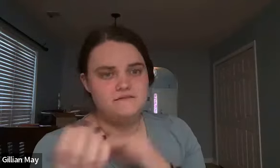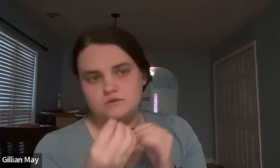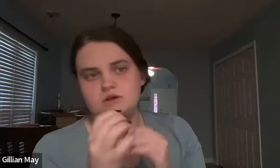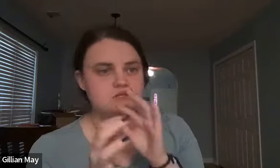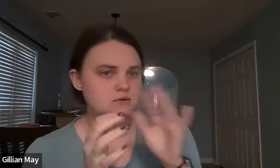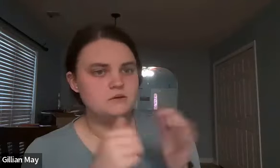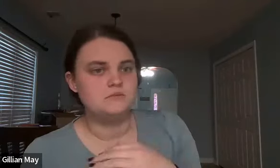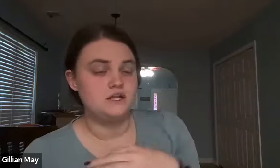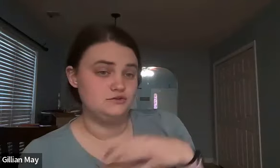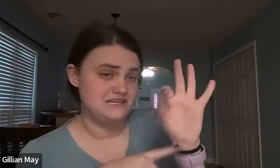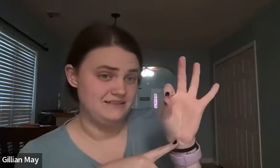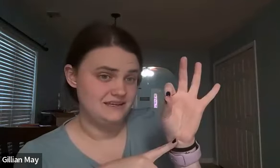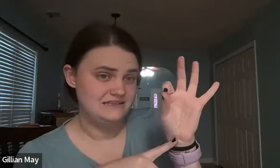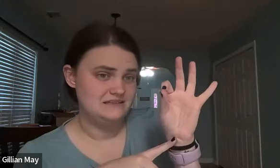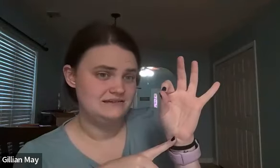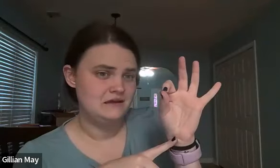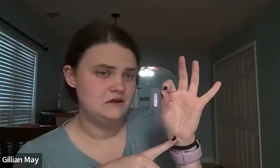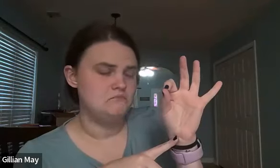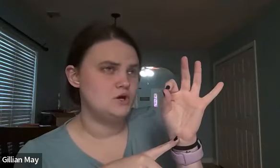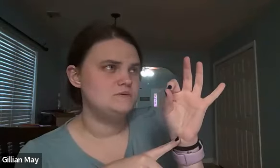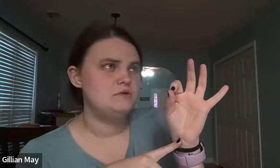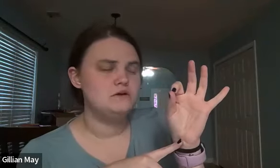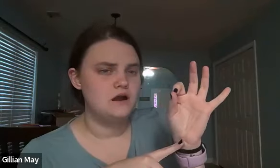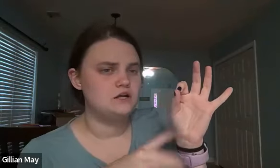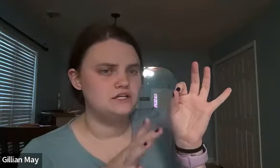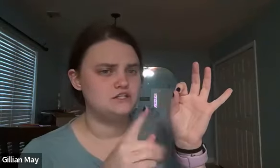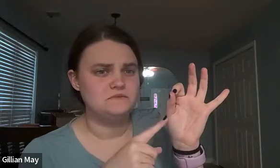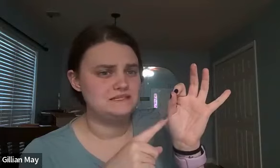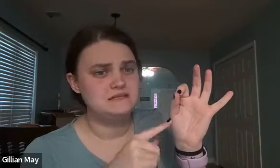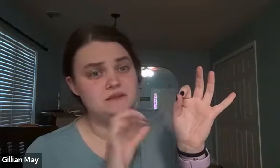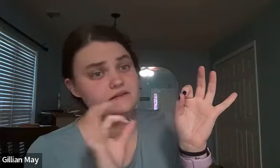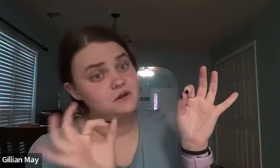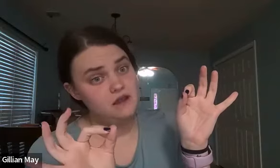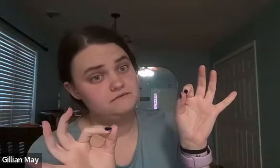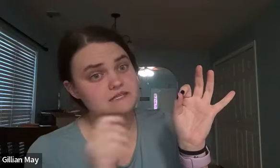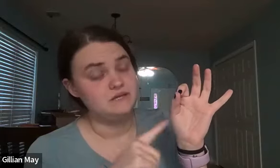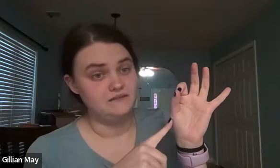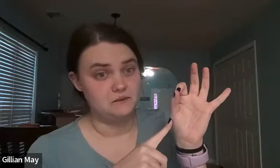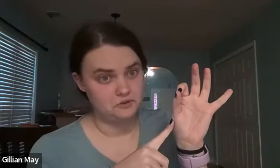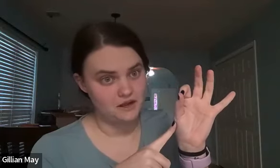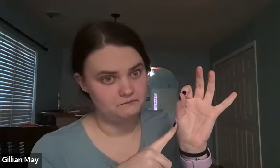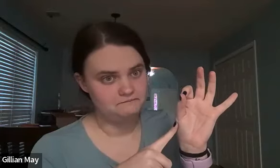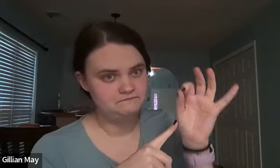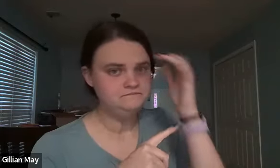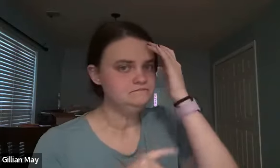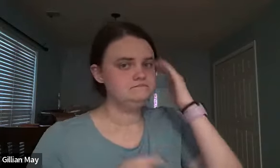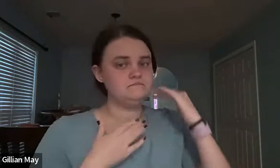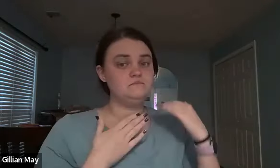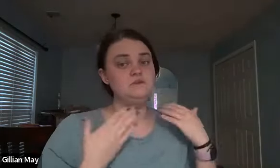phone number is blah, blah, blah, blah, blah, and you say this, most people are going to assume this does not mean the letter F. It's meaning the number 9.